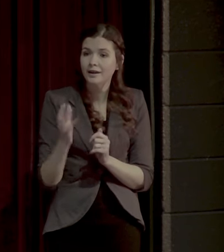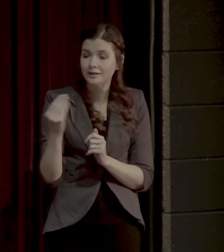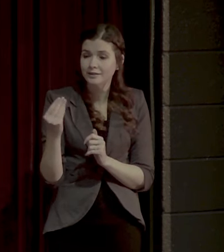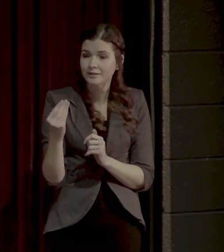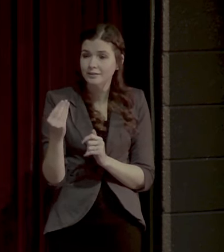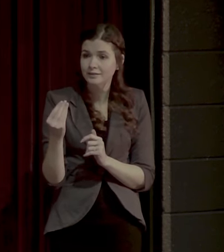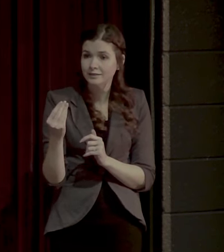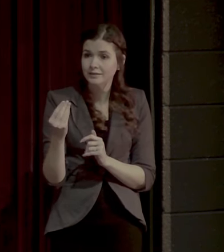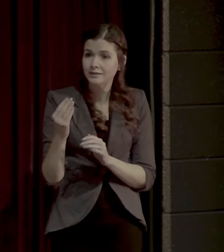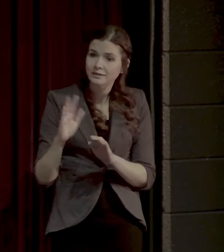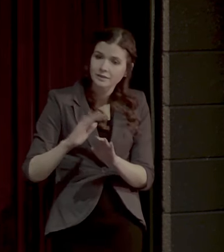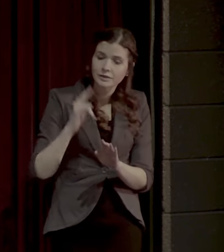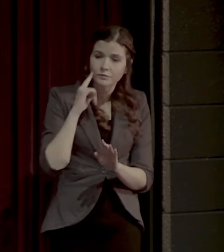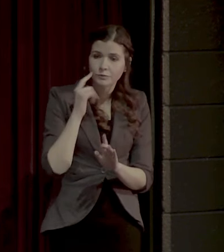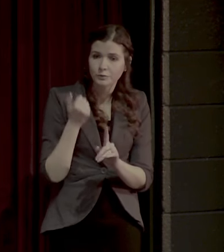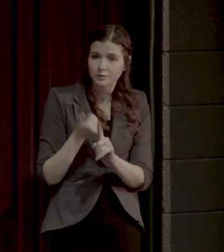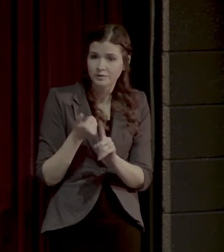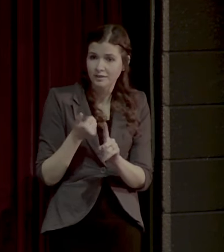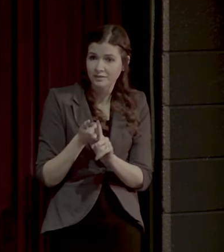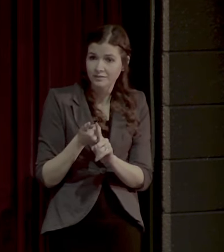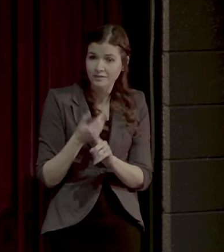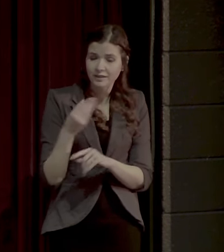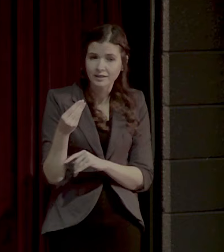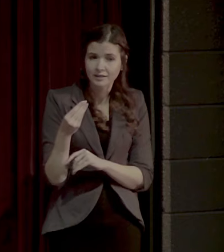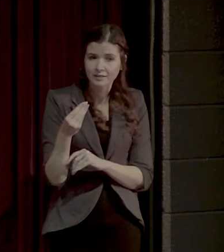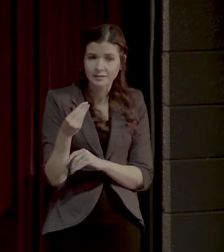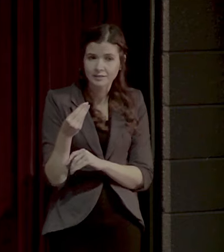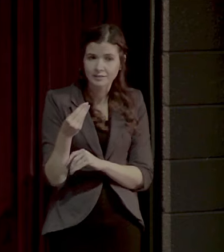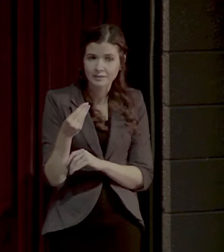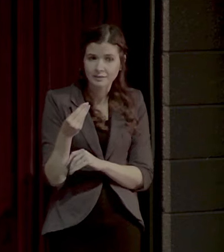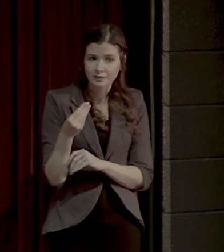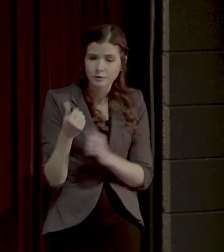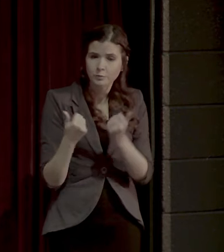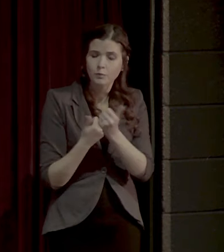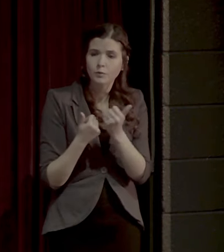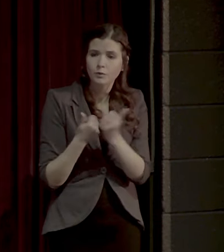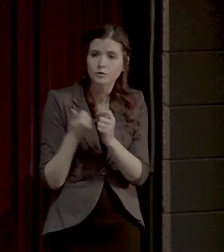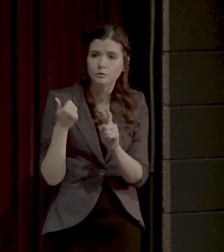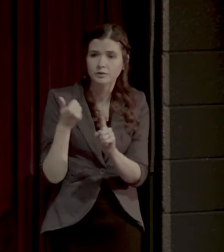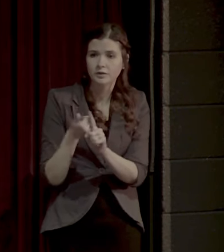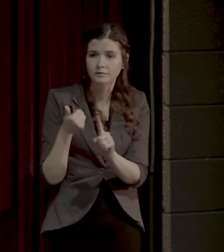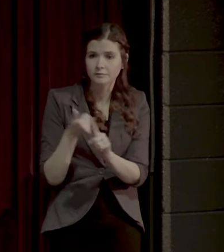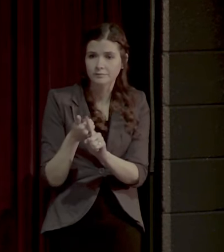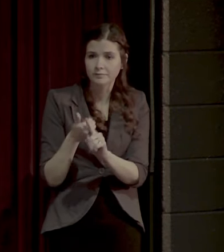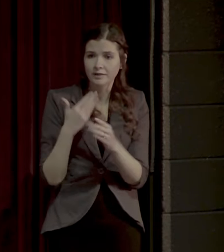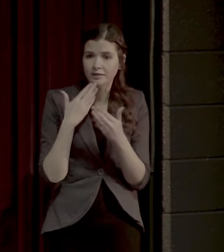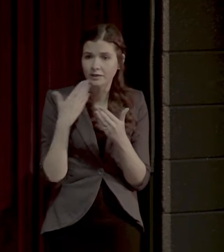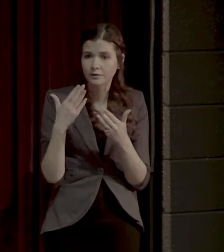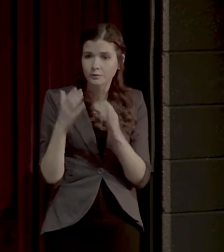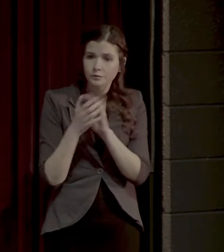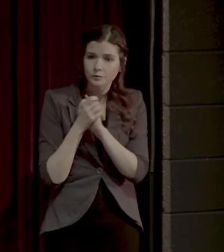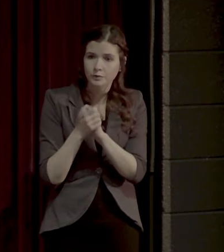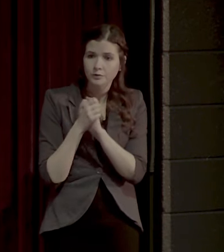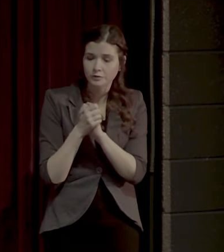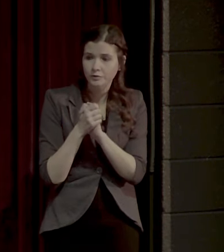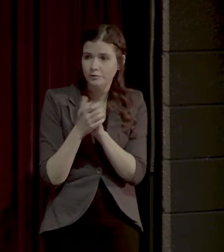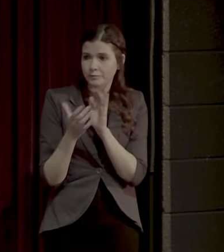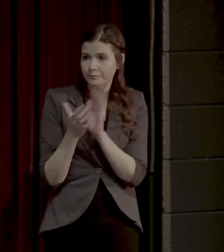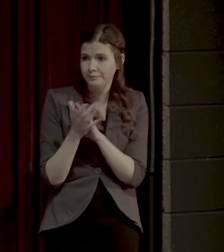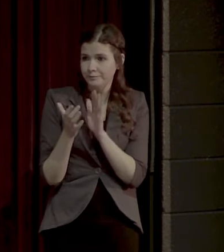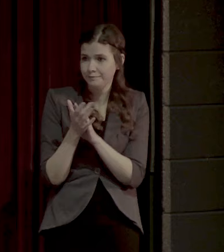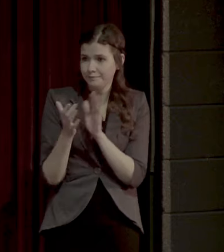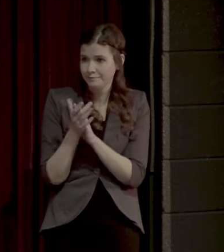song. And finally, be your own rock. Thank you. Congratulations.